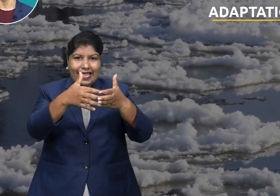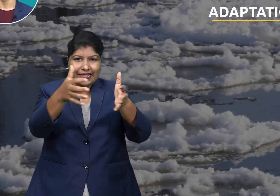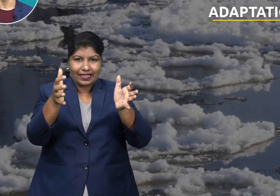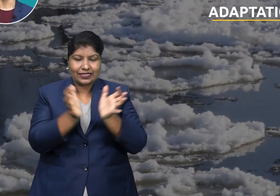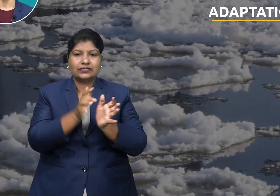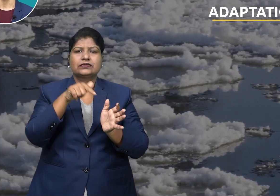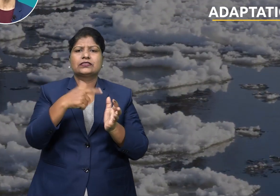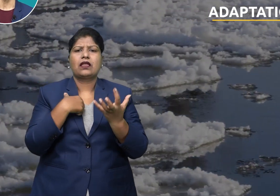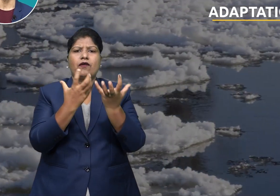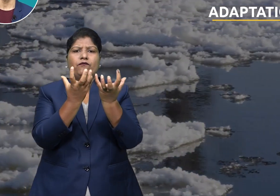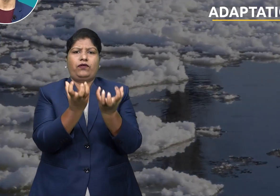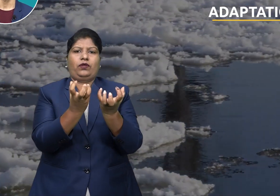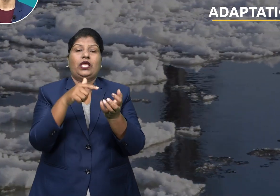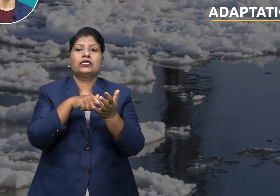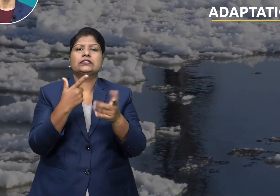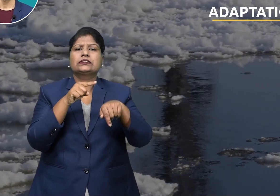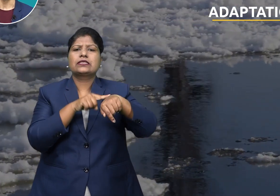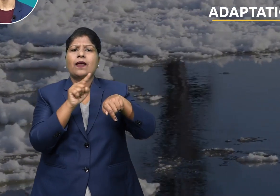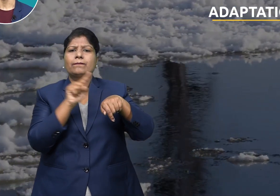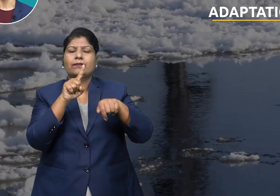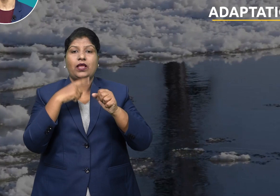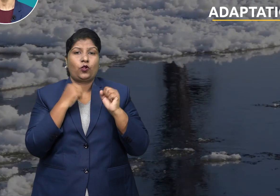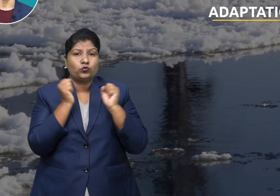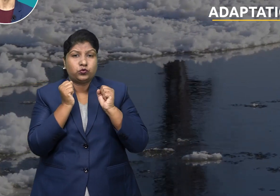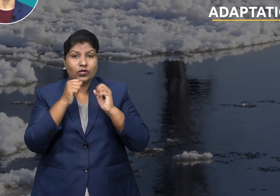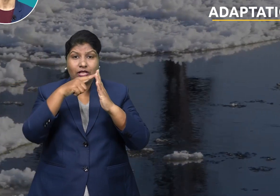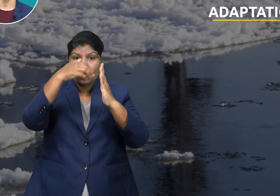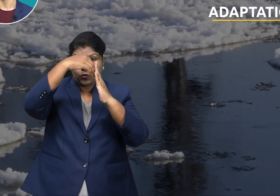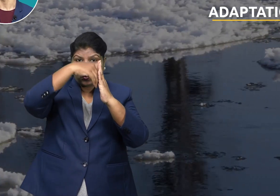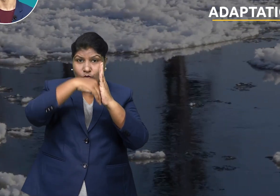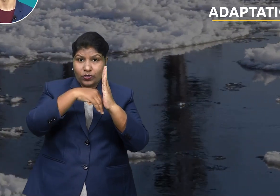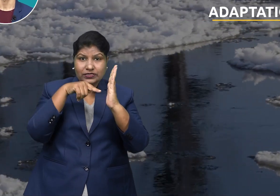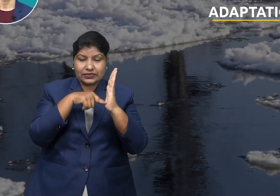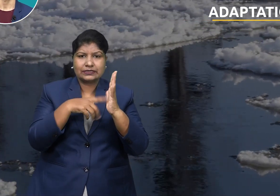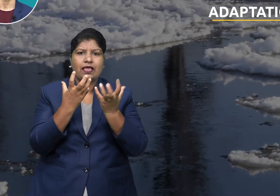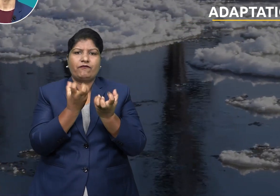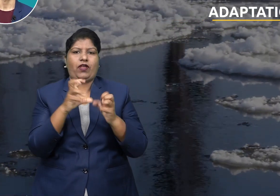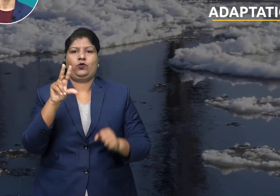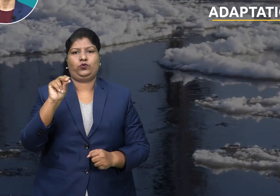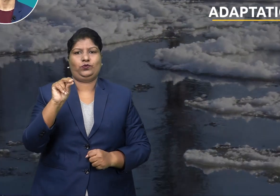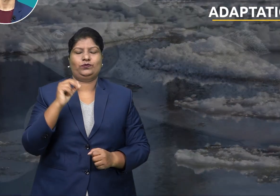frozen during winter and the lower layers do not.